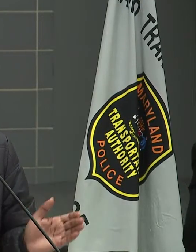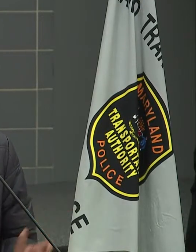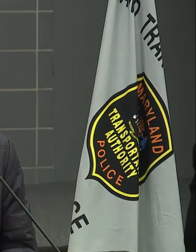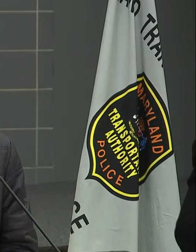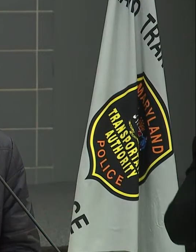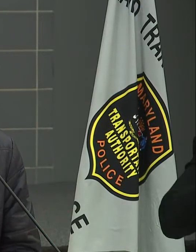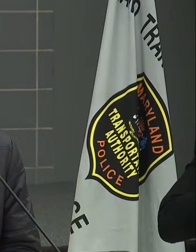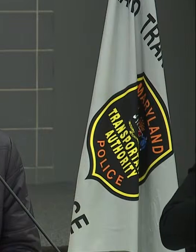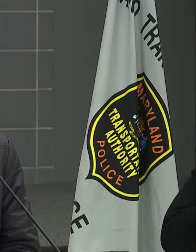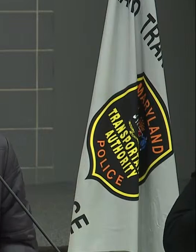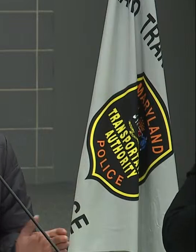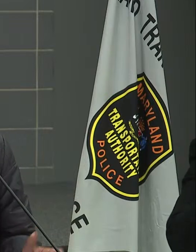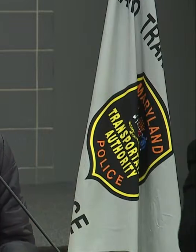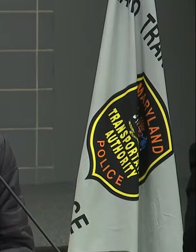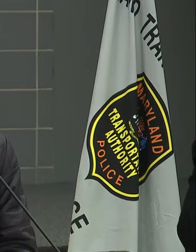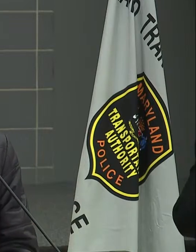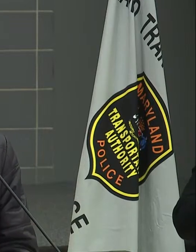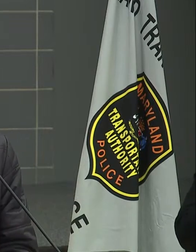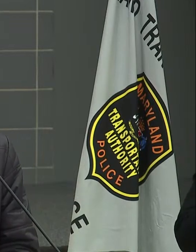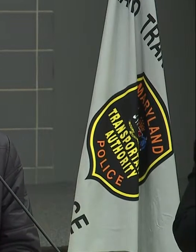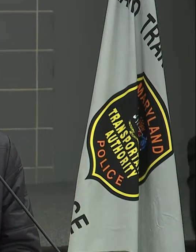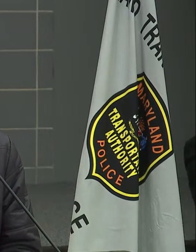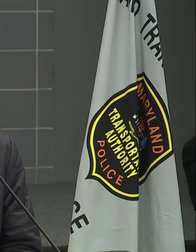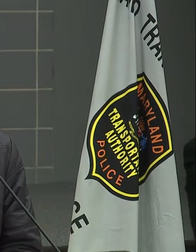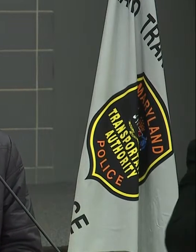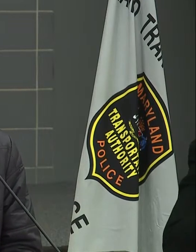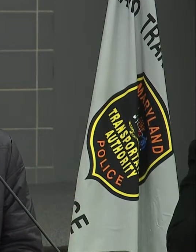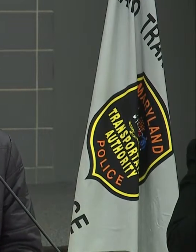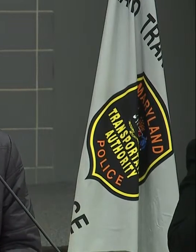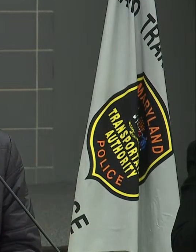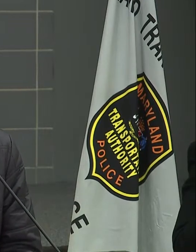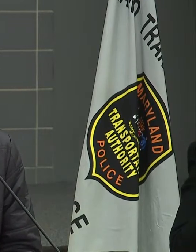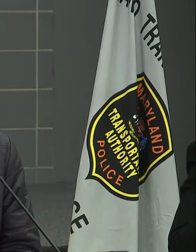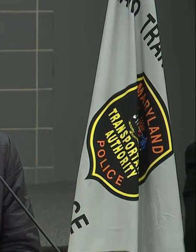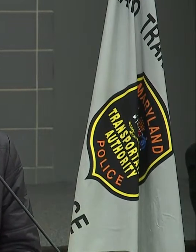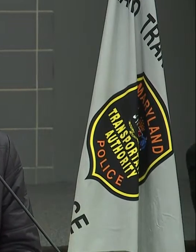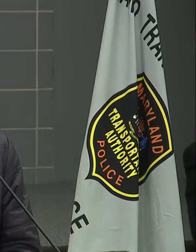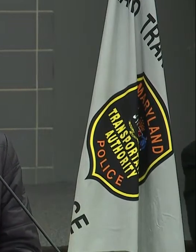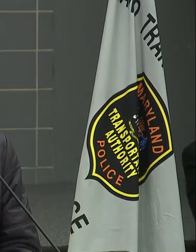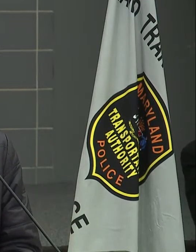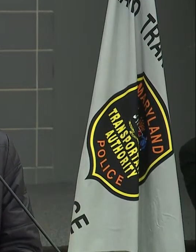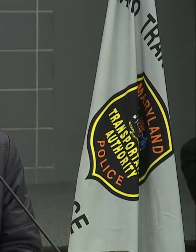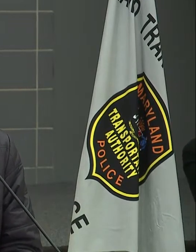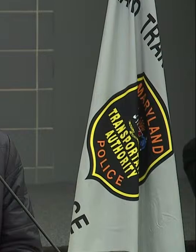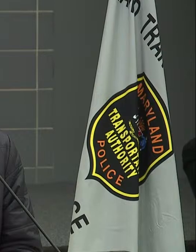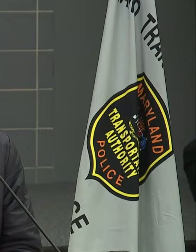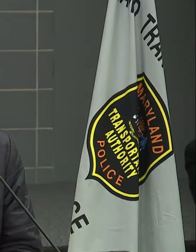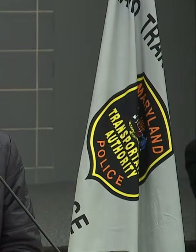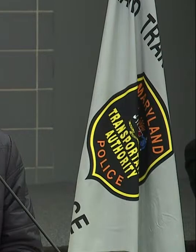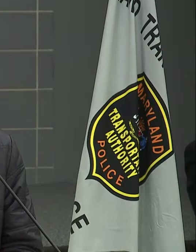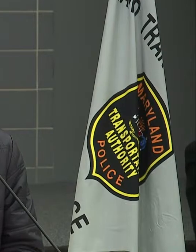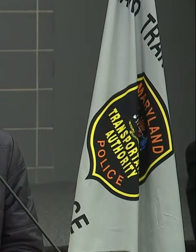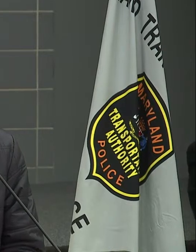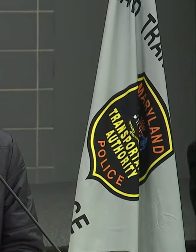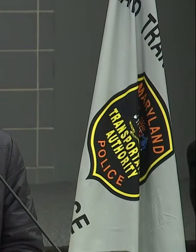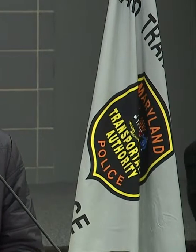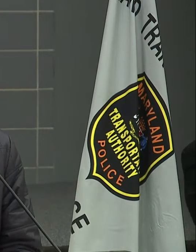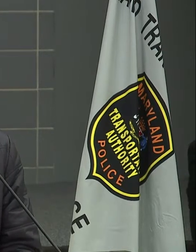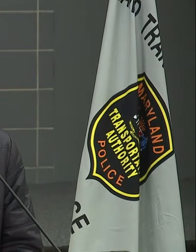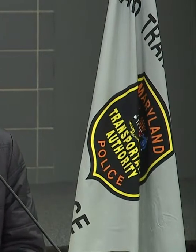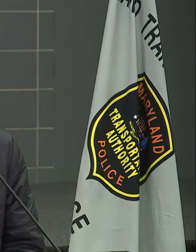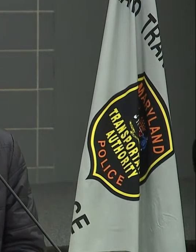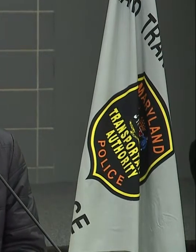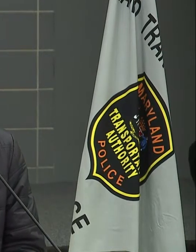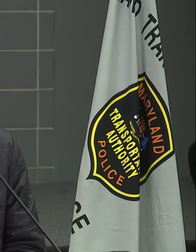Engineers, congressional delegation who are fighting tooth and nail to ensure that this remains a priority in Congress and for the nation. Despite